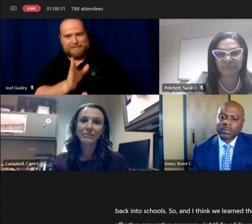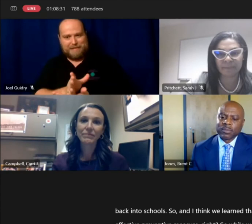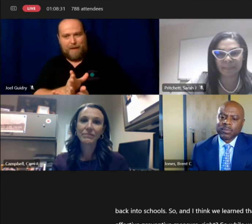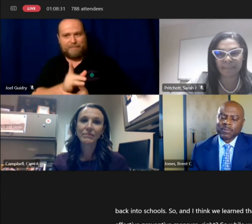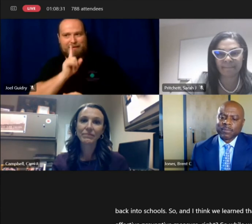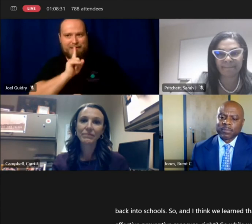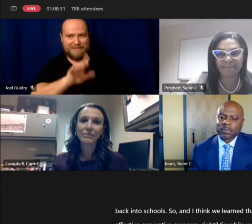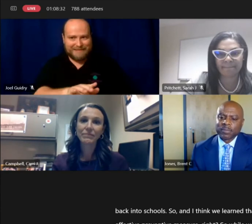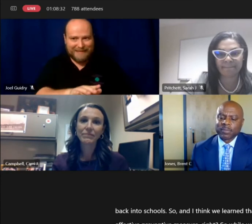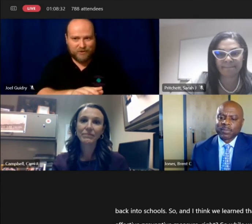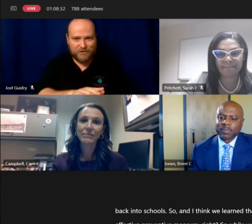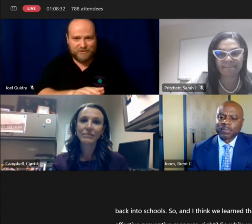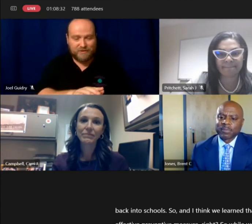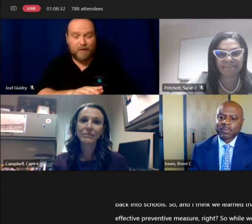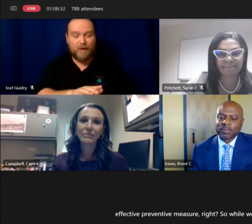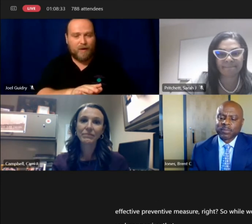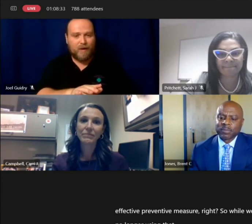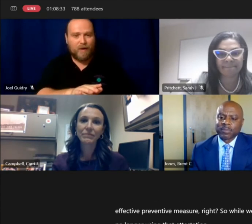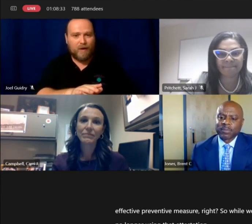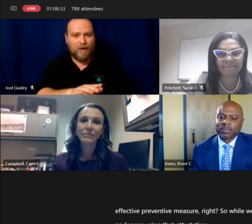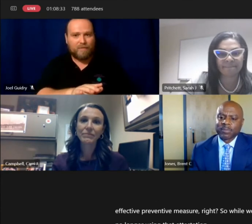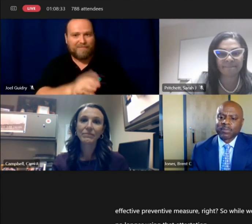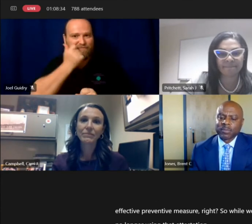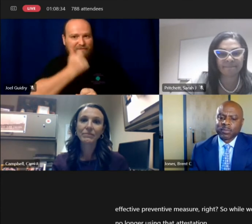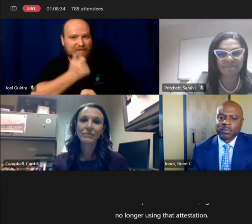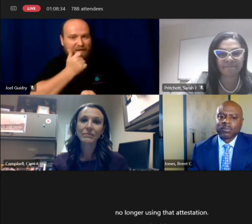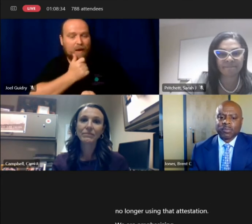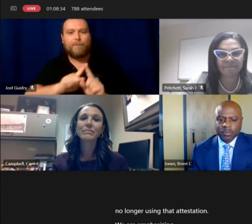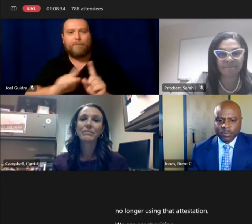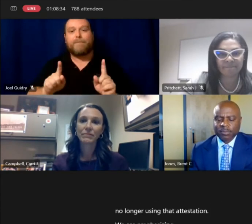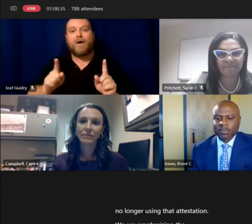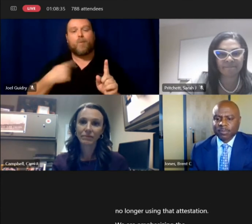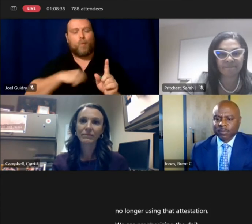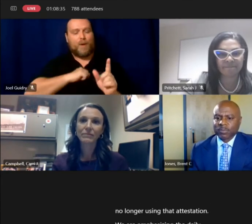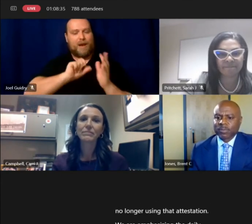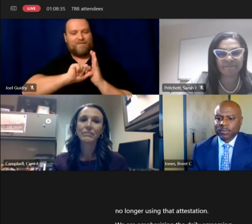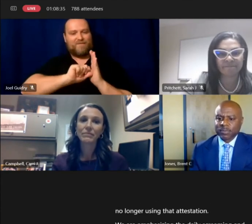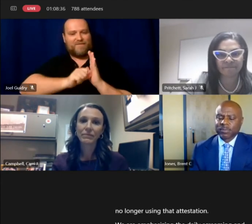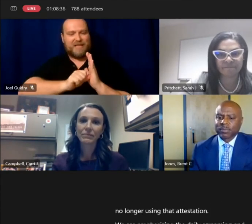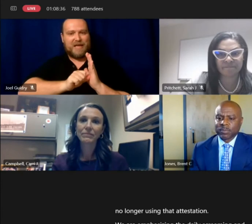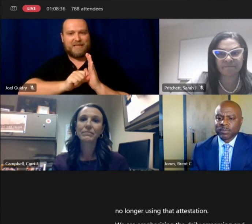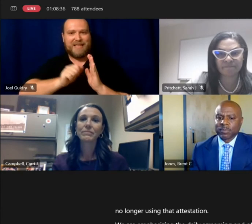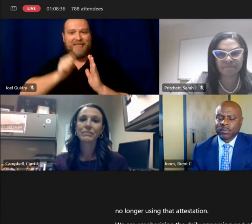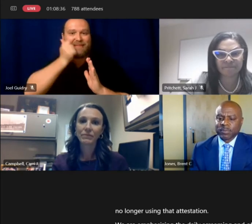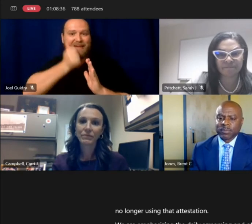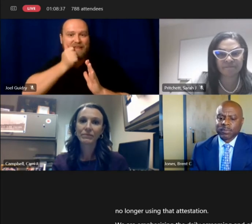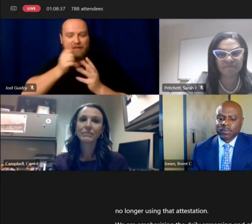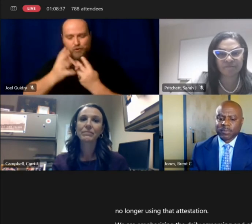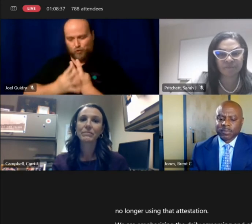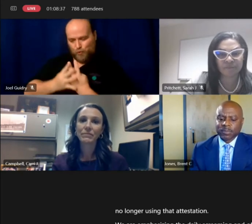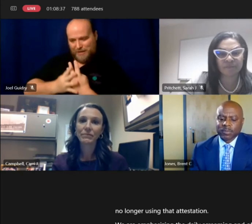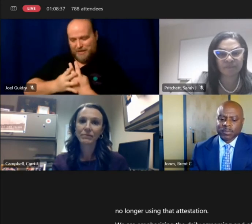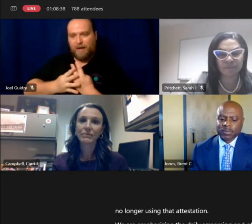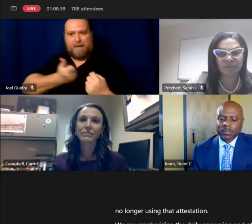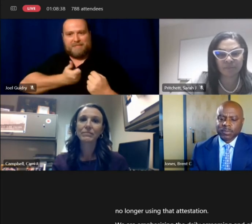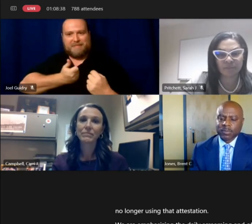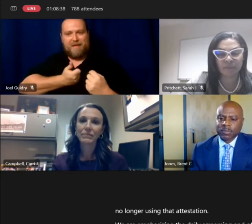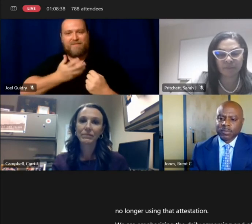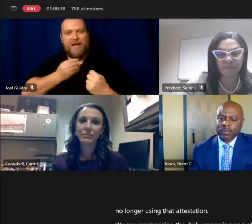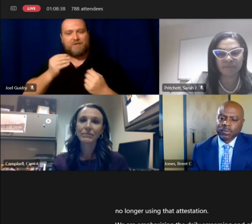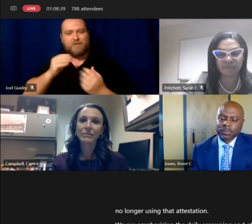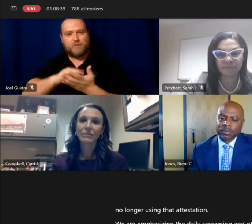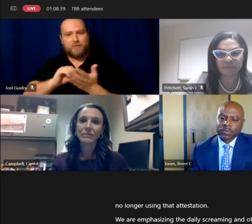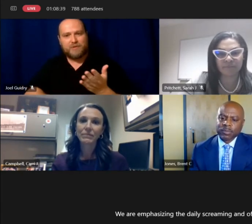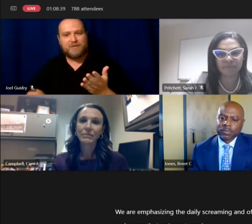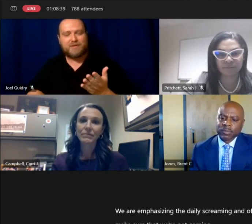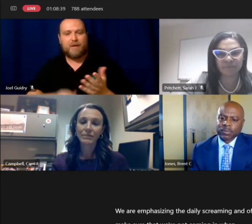we are emphasizing the daily screening of ourselves and our students to make sure that we're not coming in when we're sick, as we